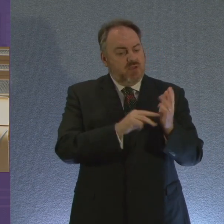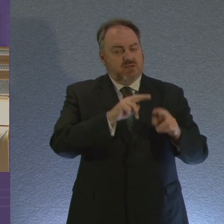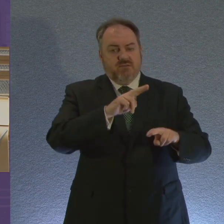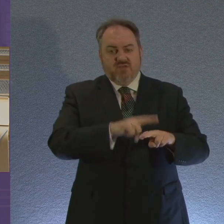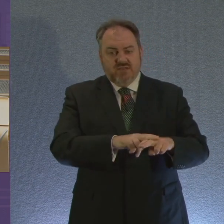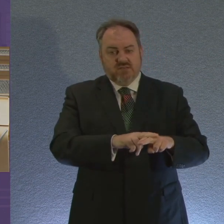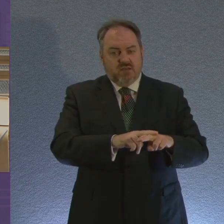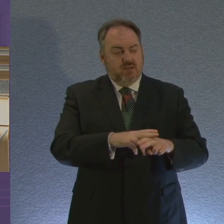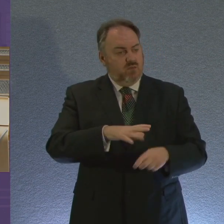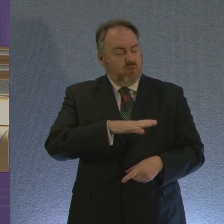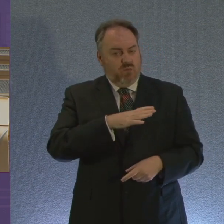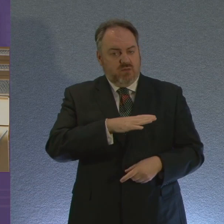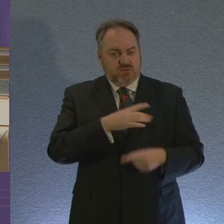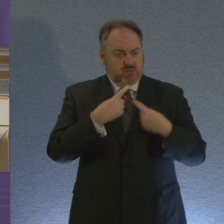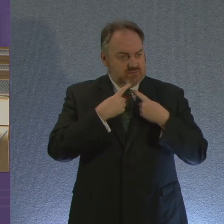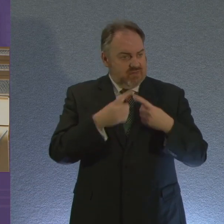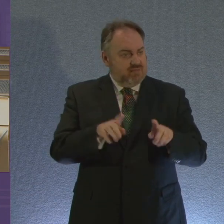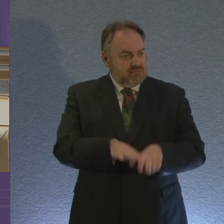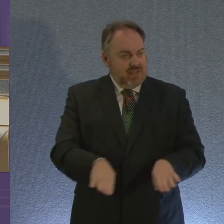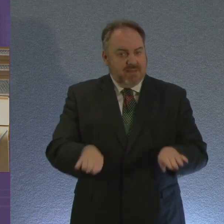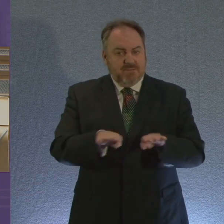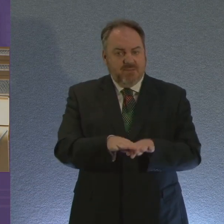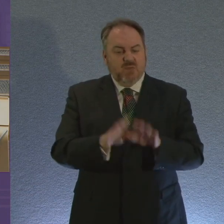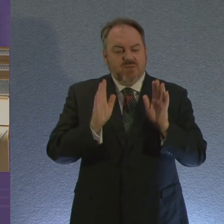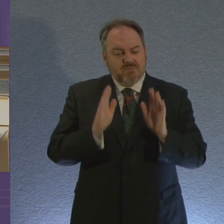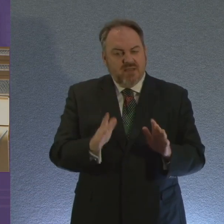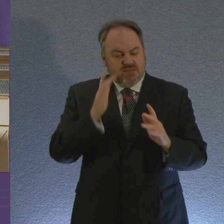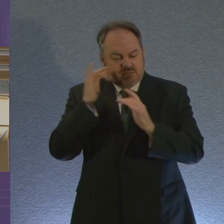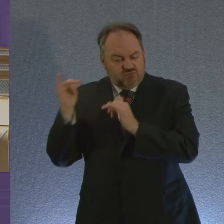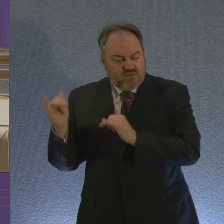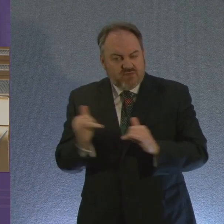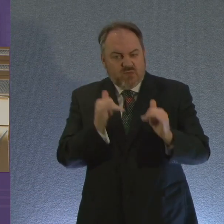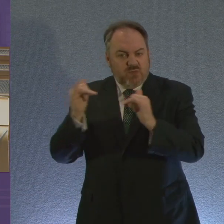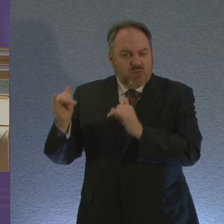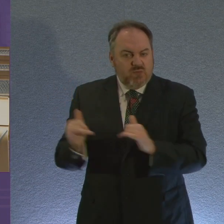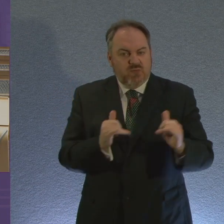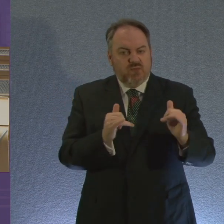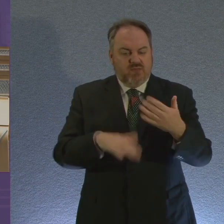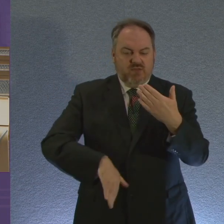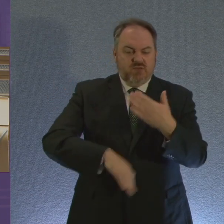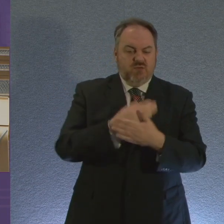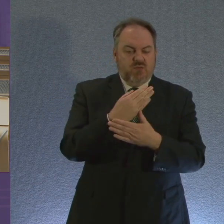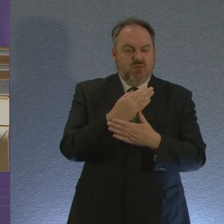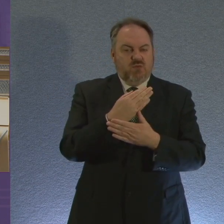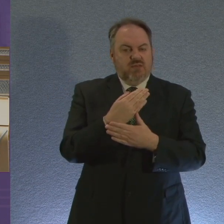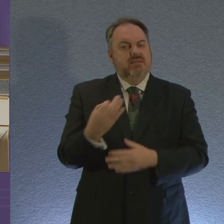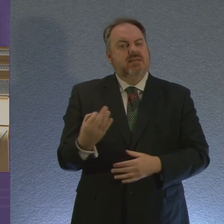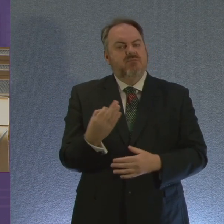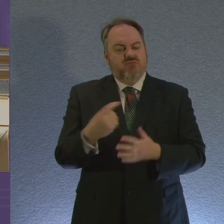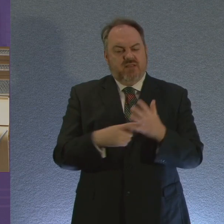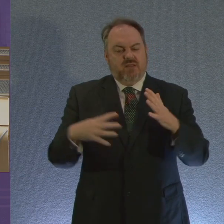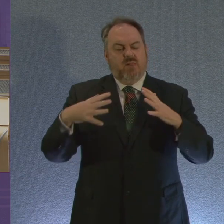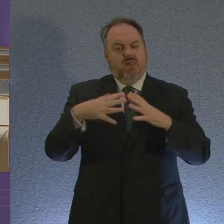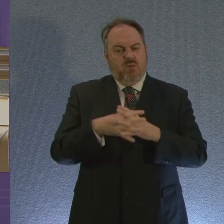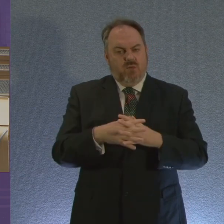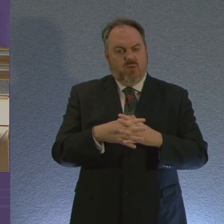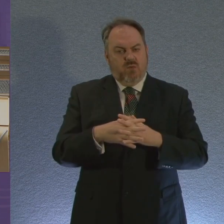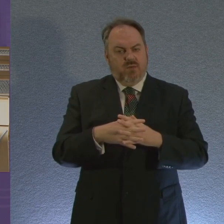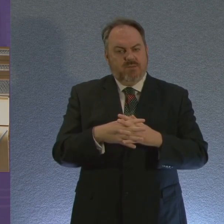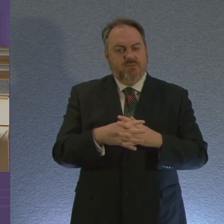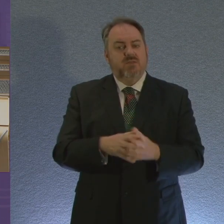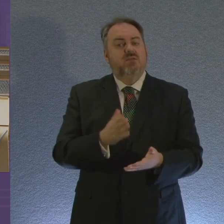and it's essential that we have an ongoing review. I'd like to mention that Engender have asked specifically that the government look at